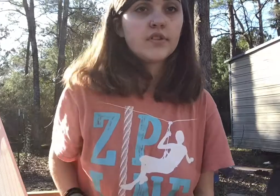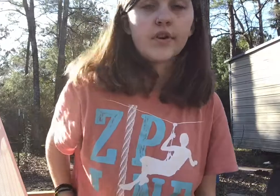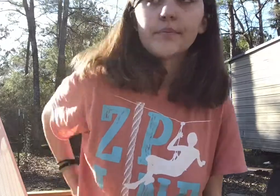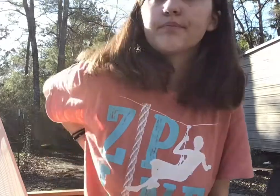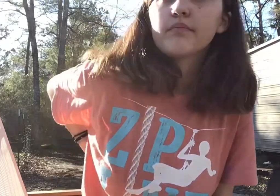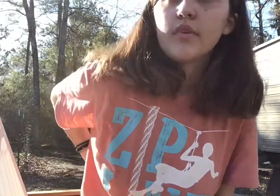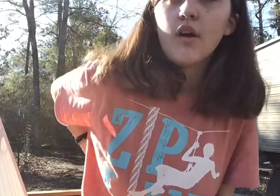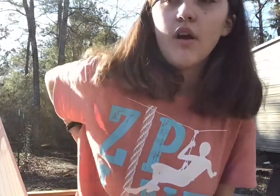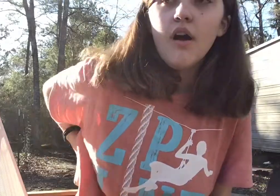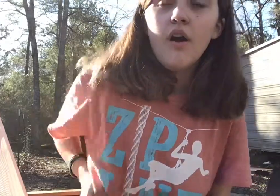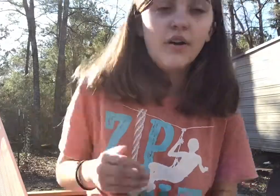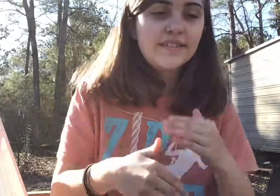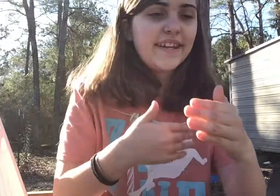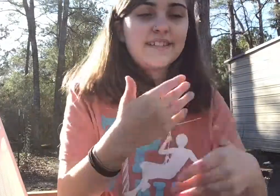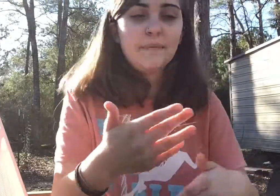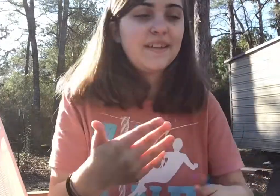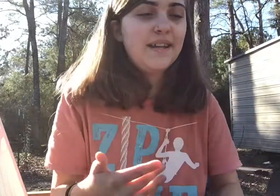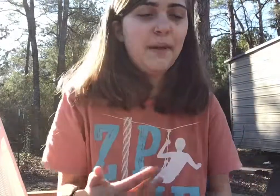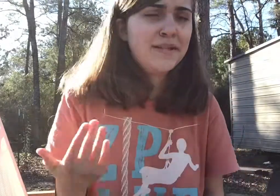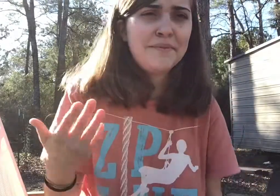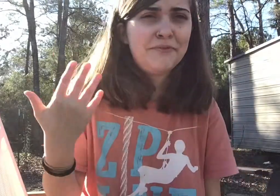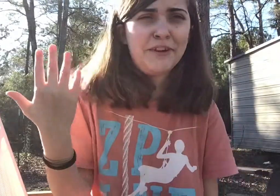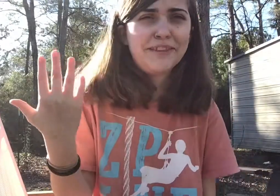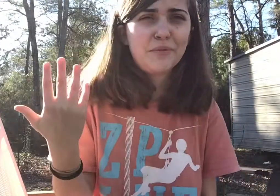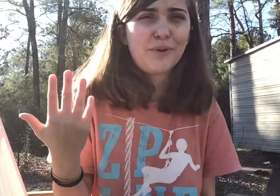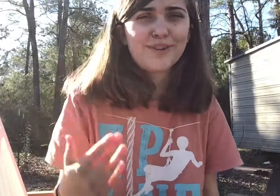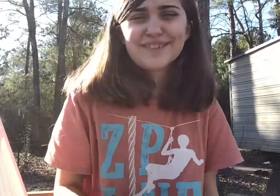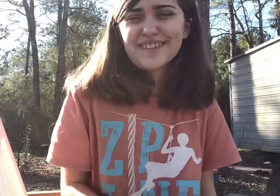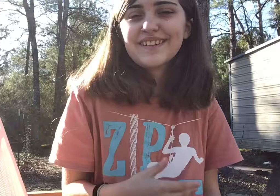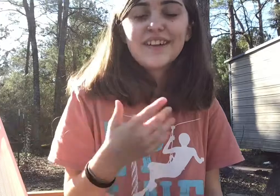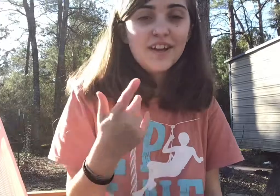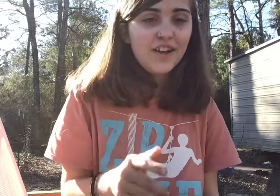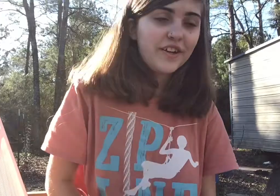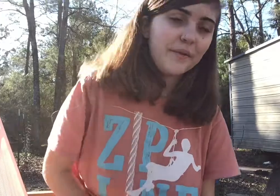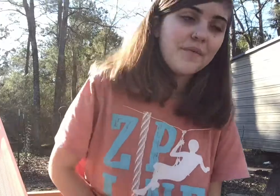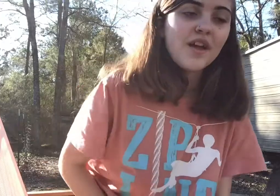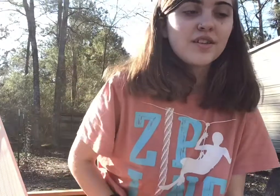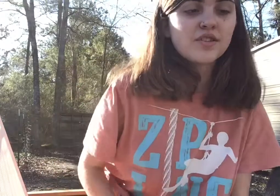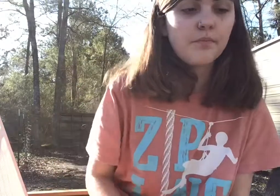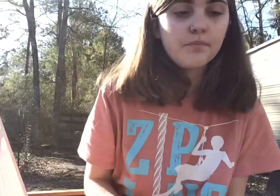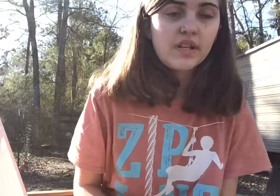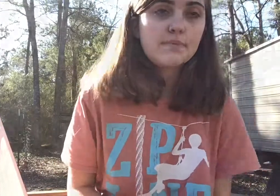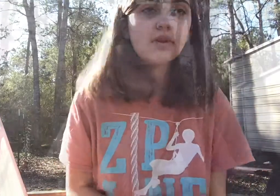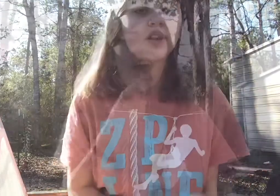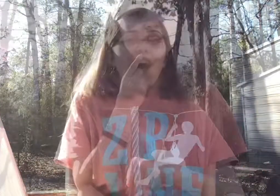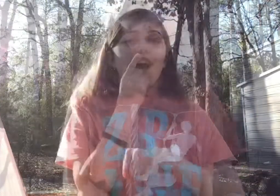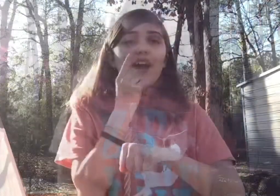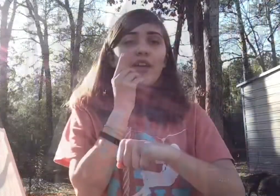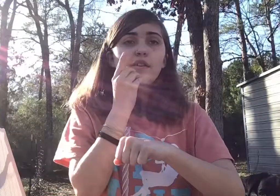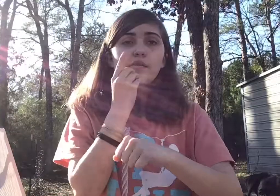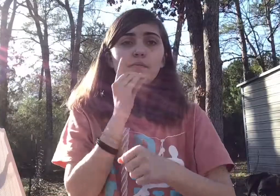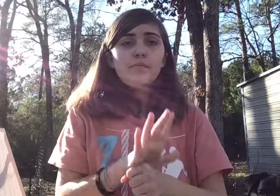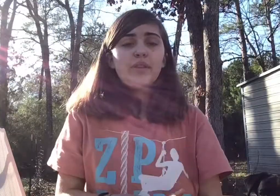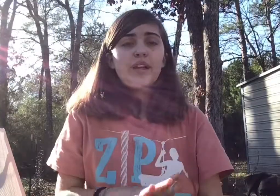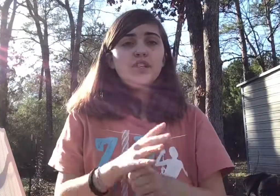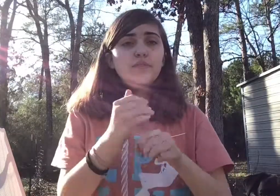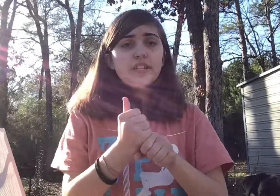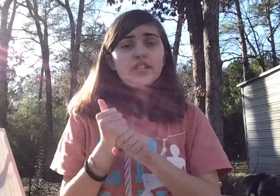Sorry. I want to take it step by step. I seem to forget the words. Okay, so let's put it all together. I pledge of